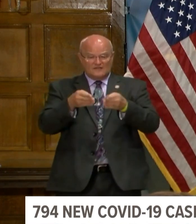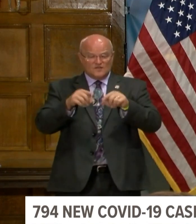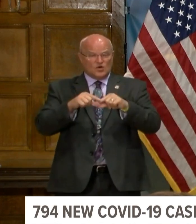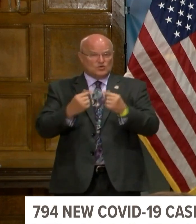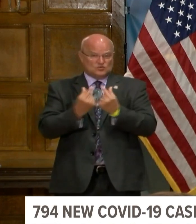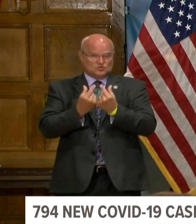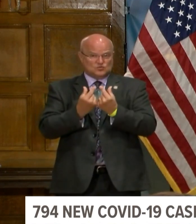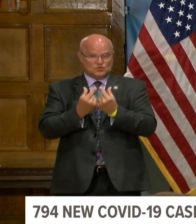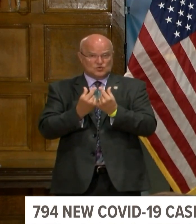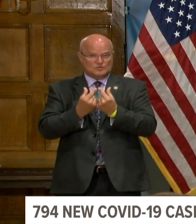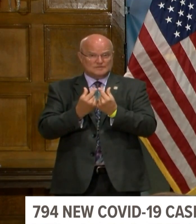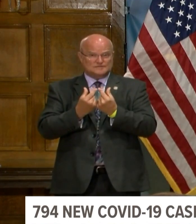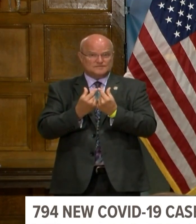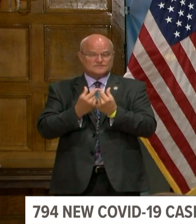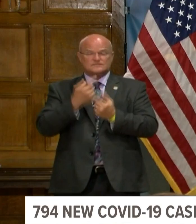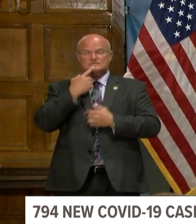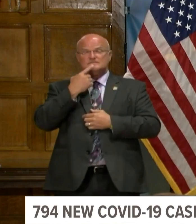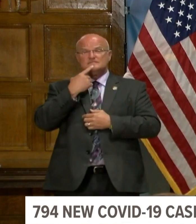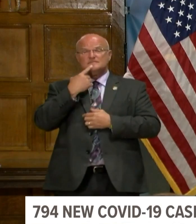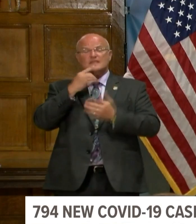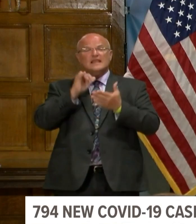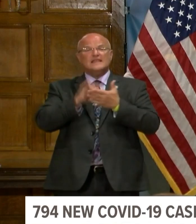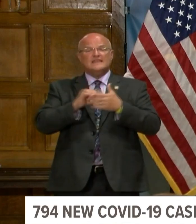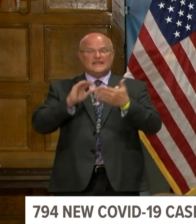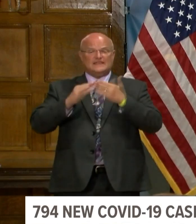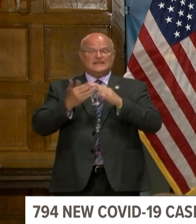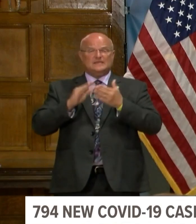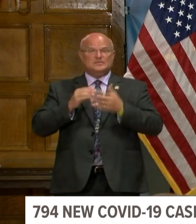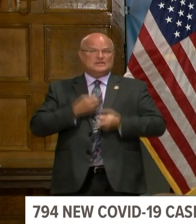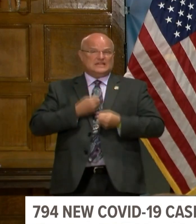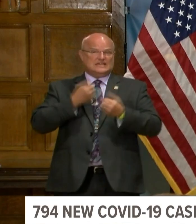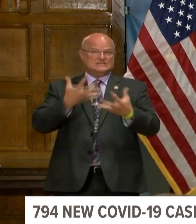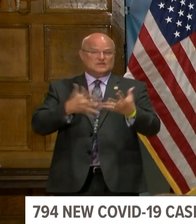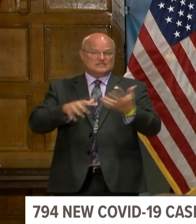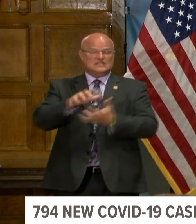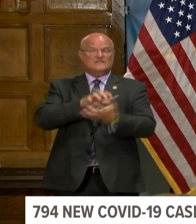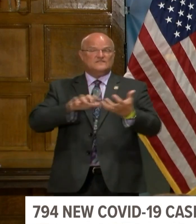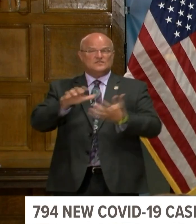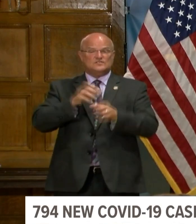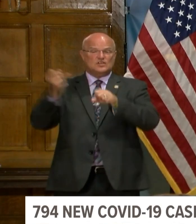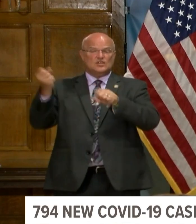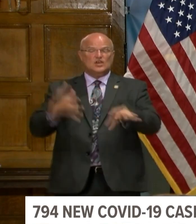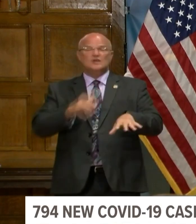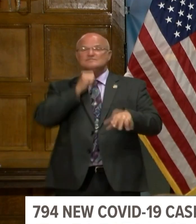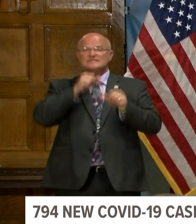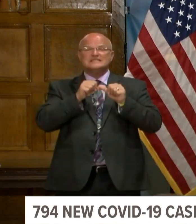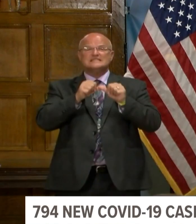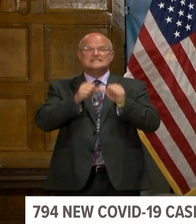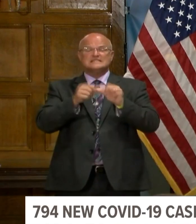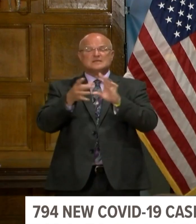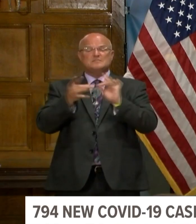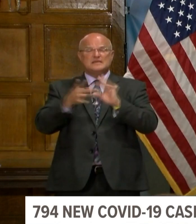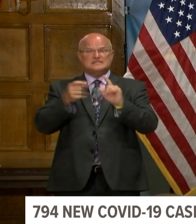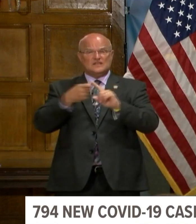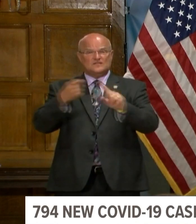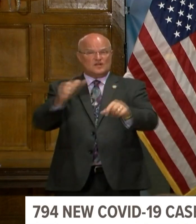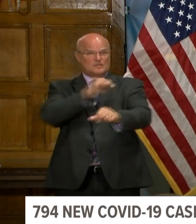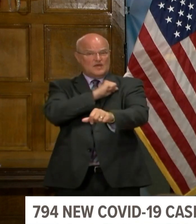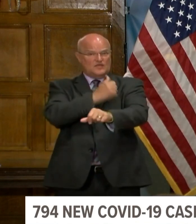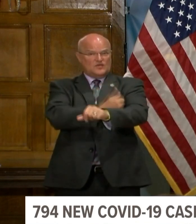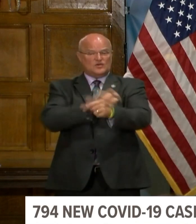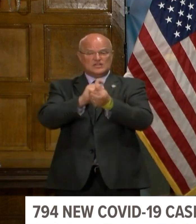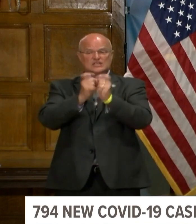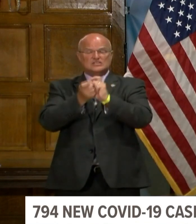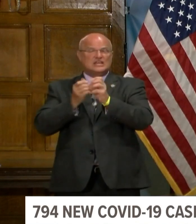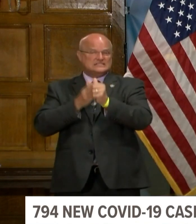group said that the community expressed confusion caused by inconsistent messages from authorities,